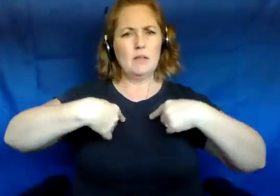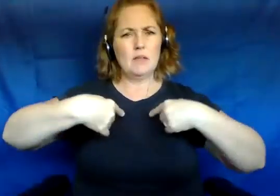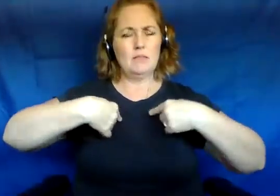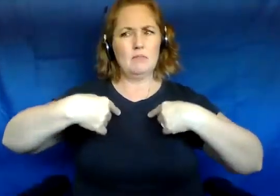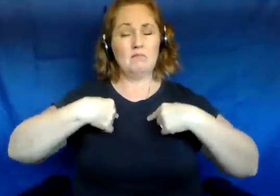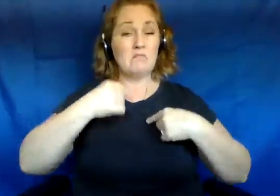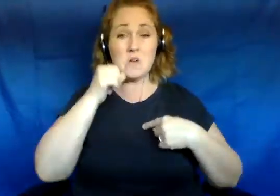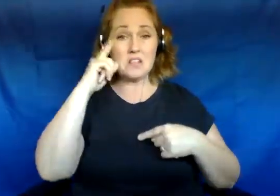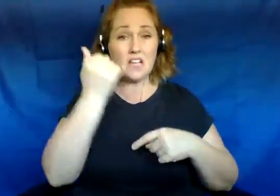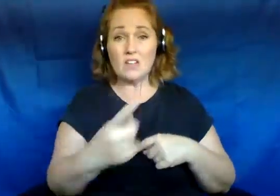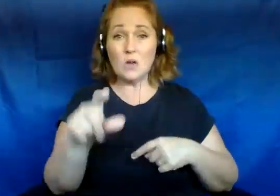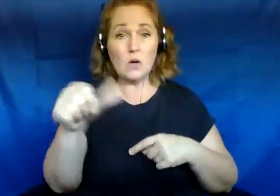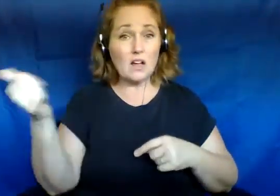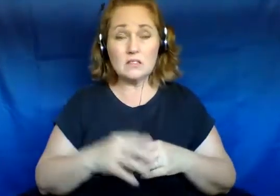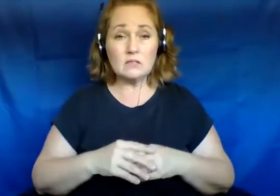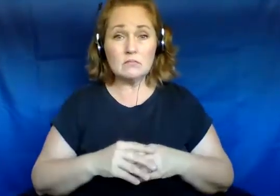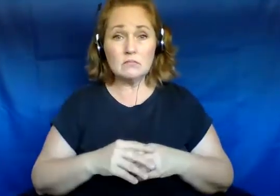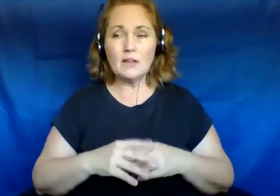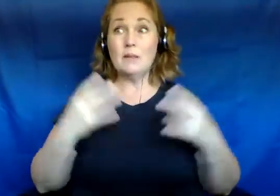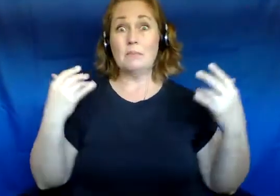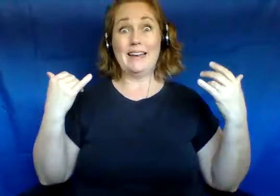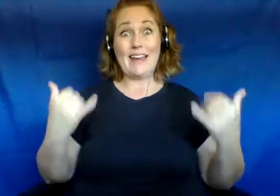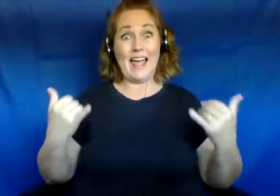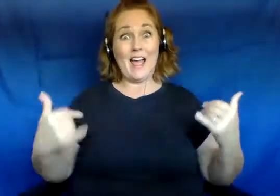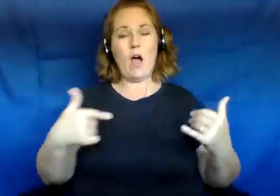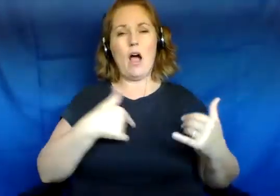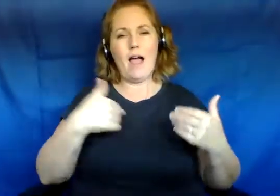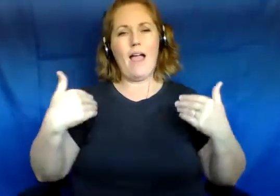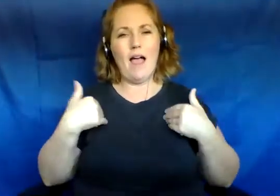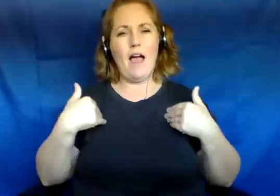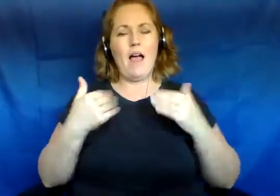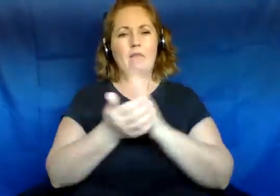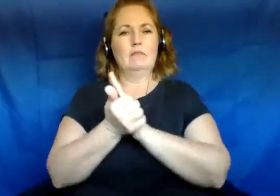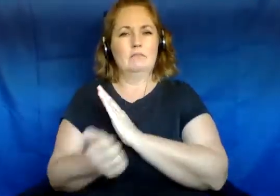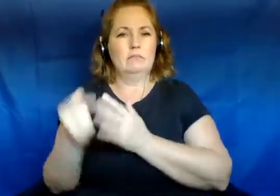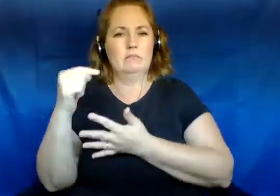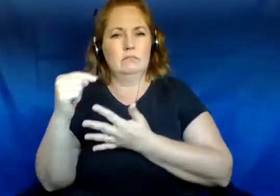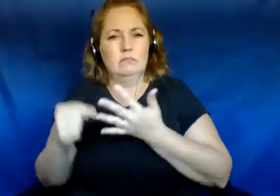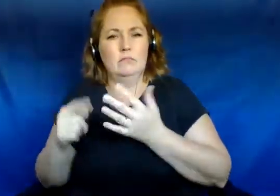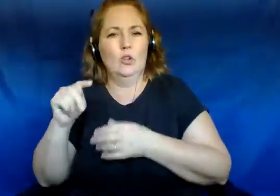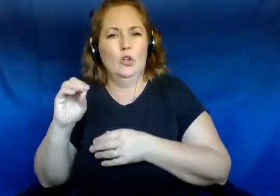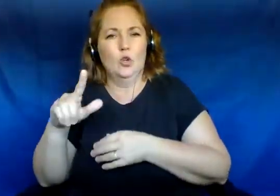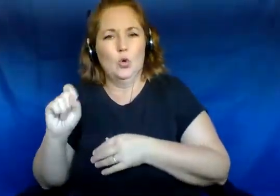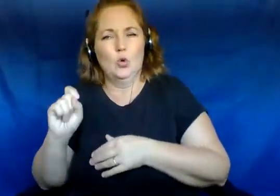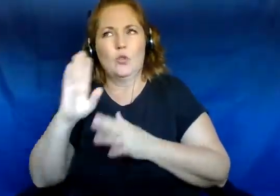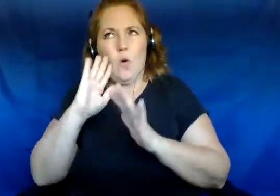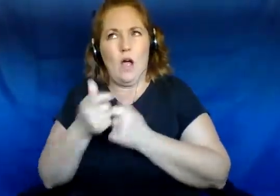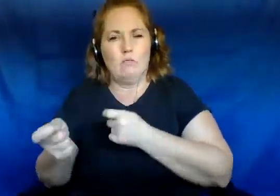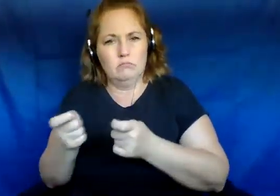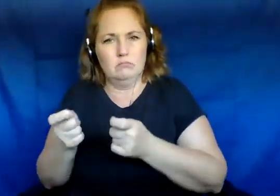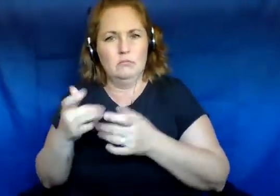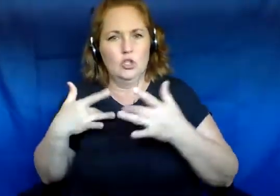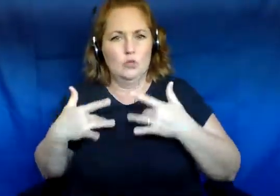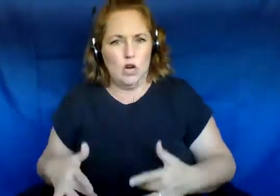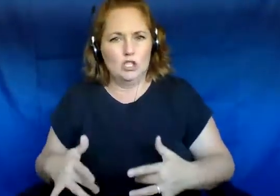And today, I have tools with depression. thank God I've had people work